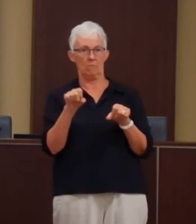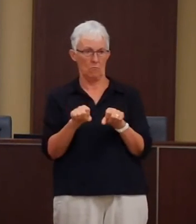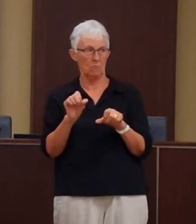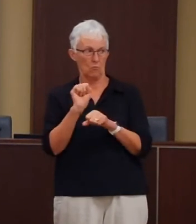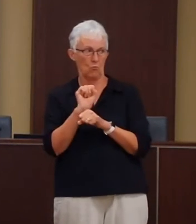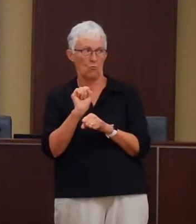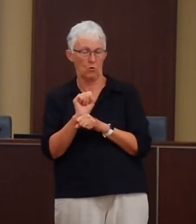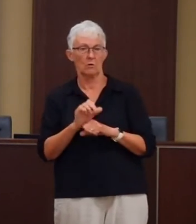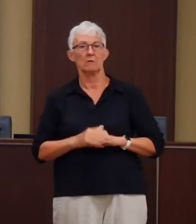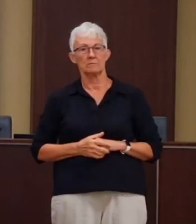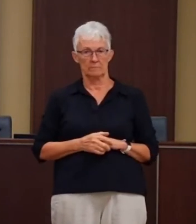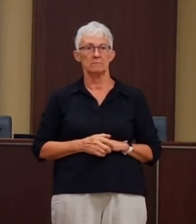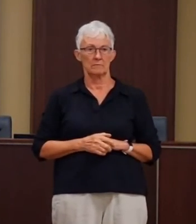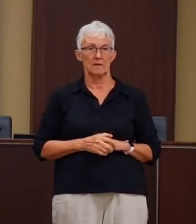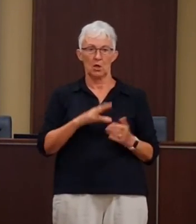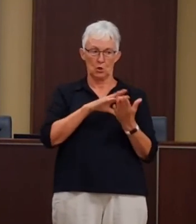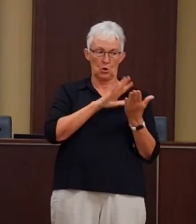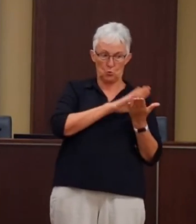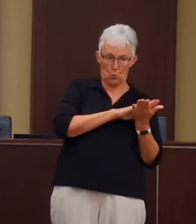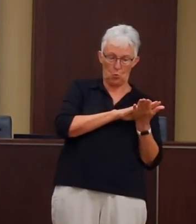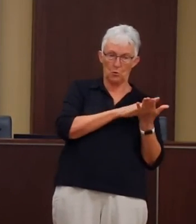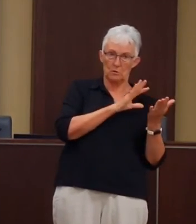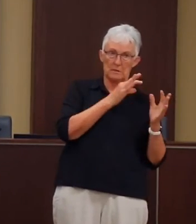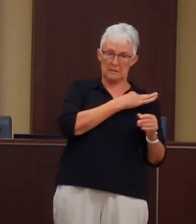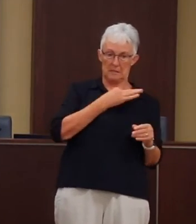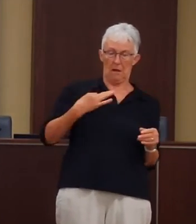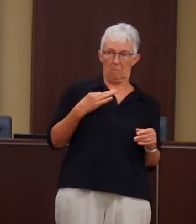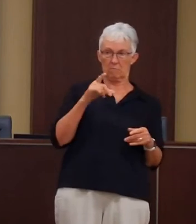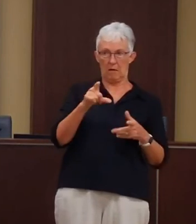to make up the work that is missed.